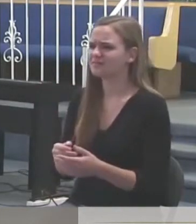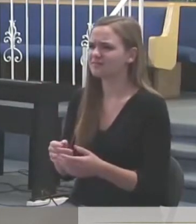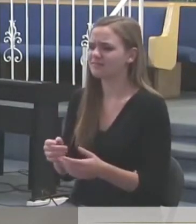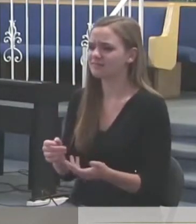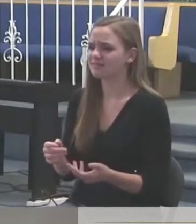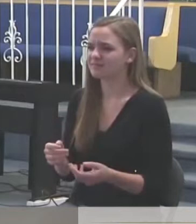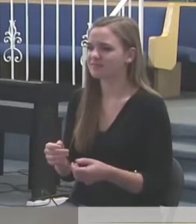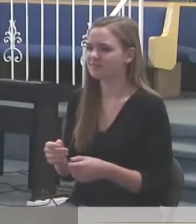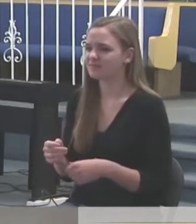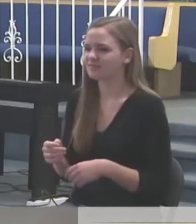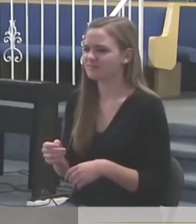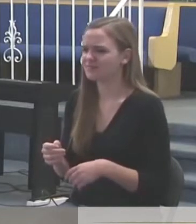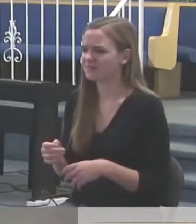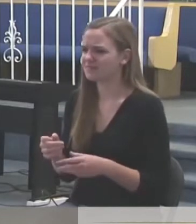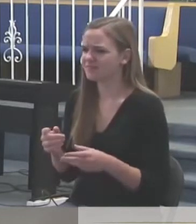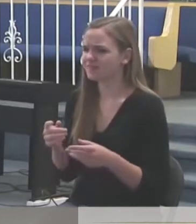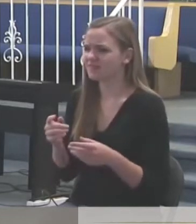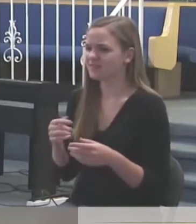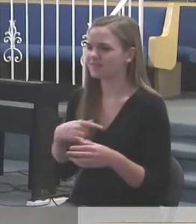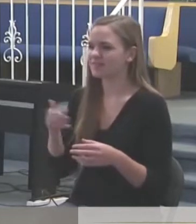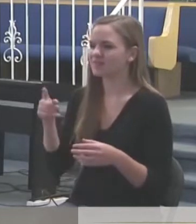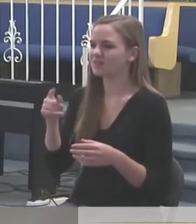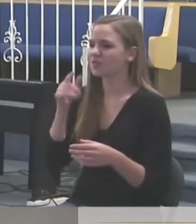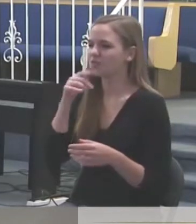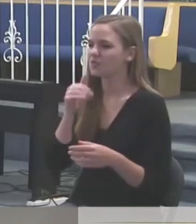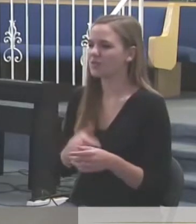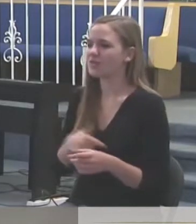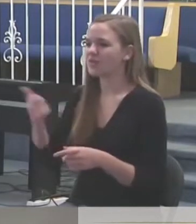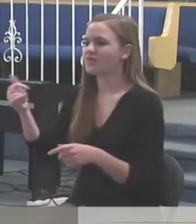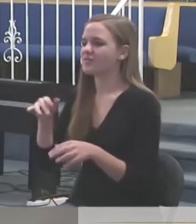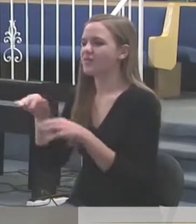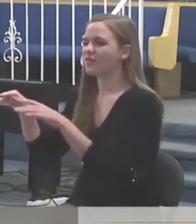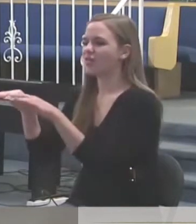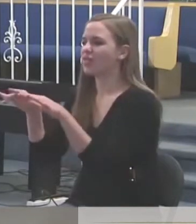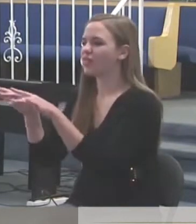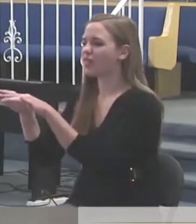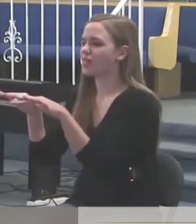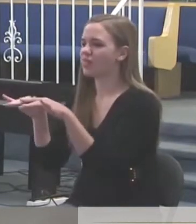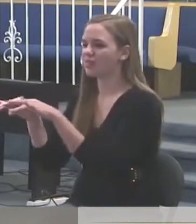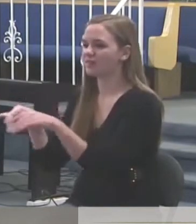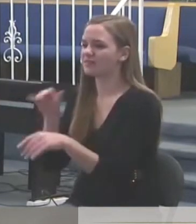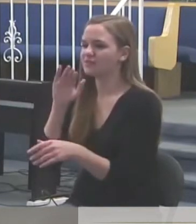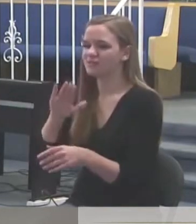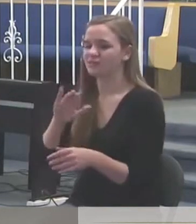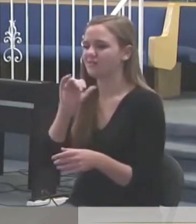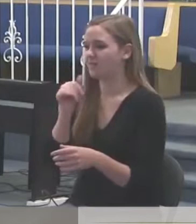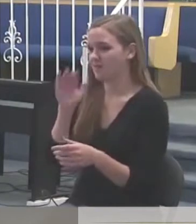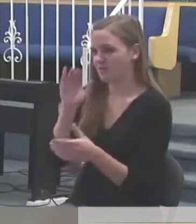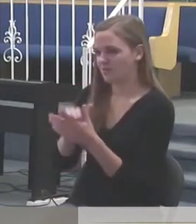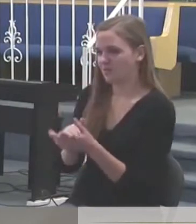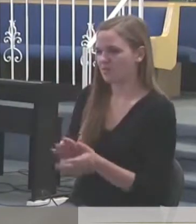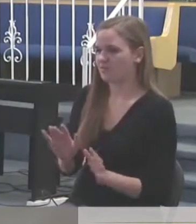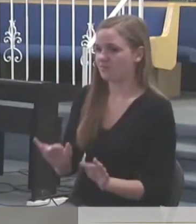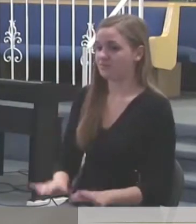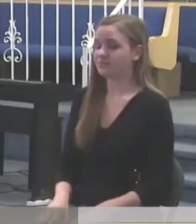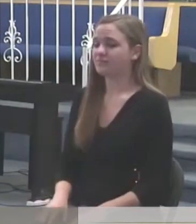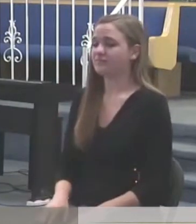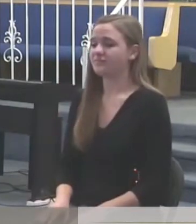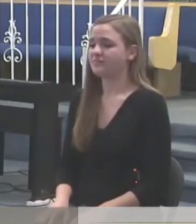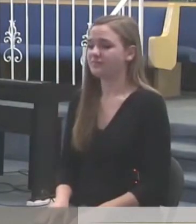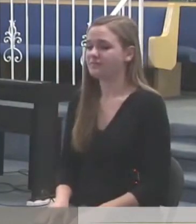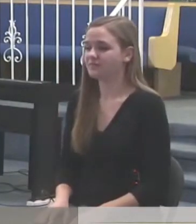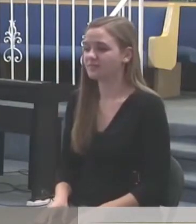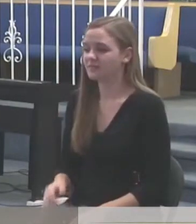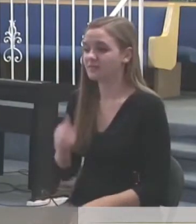And then go to work flirting with women that ain't your wife. Uh-oh. Come on, watch out. Come now, just for the sister's sake, you can just reverse